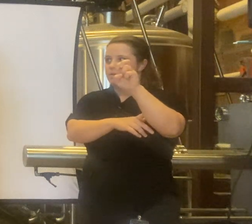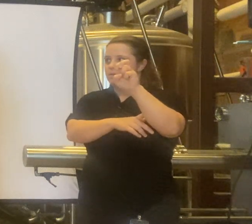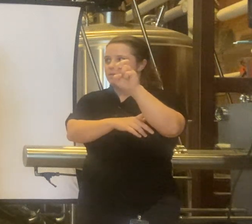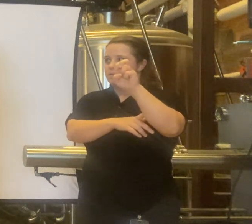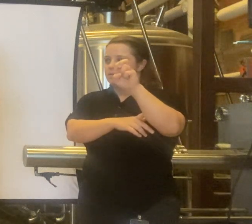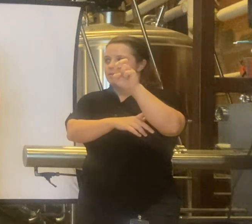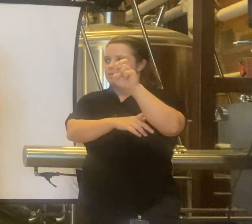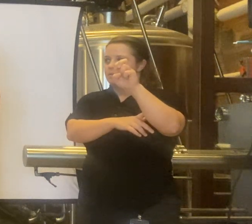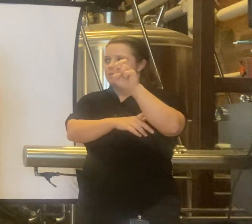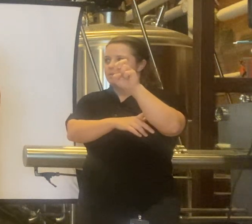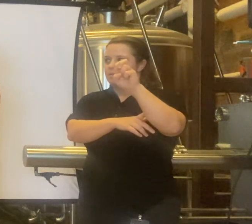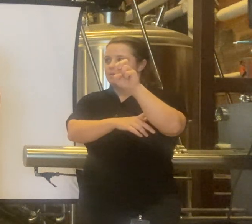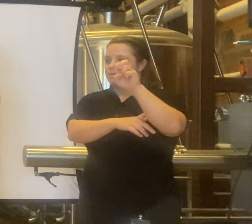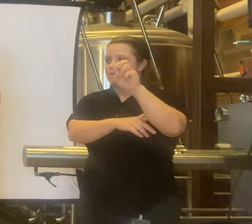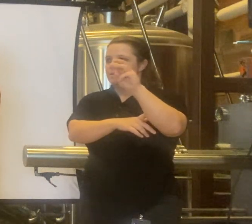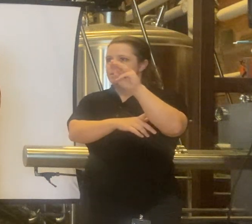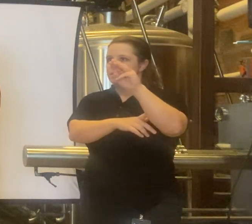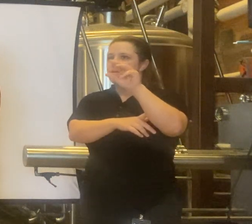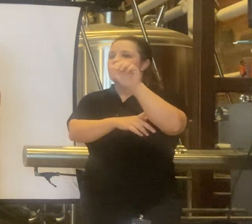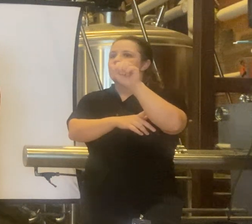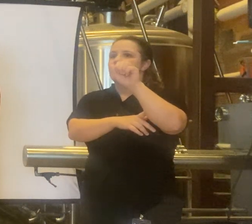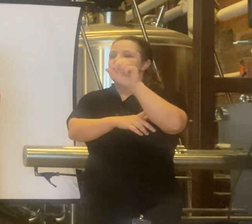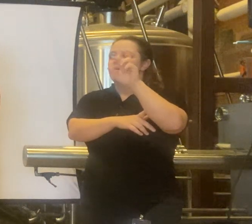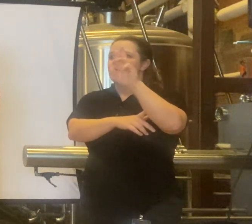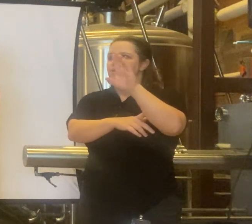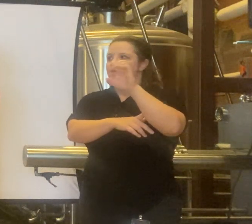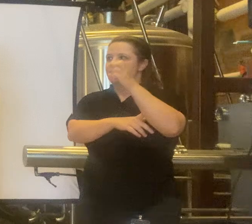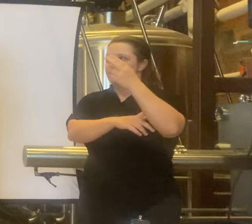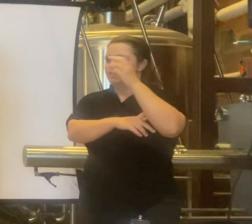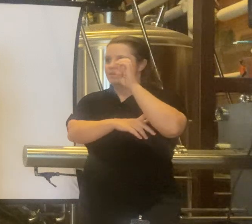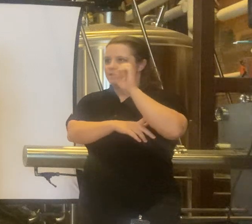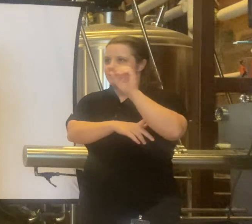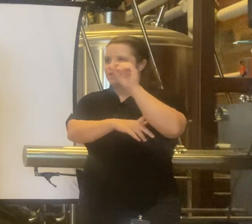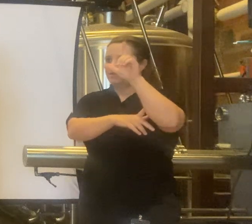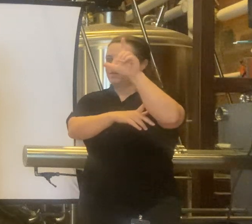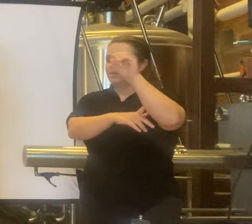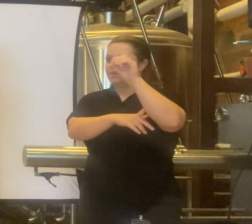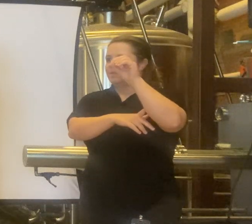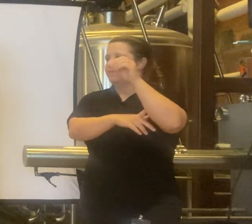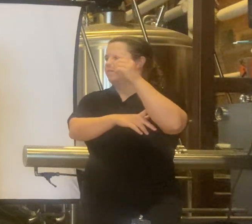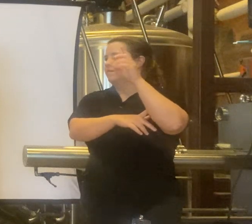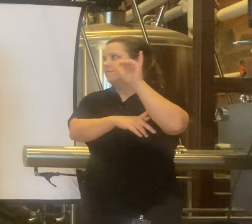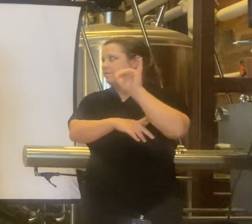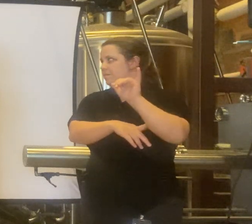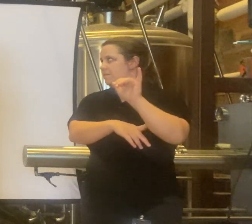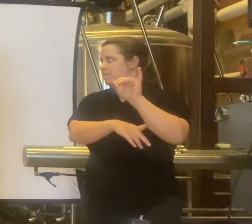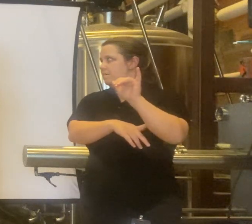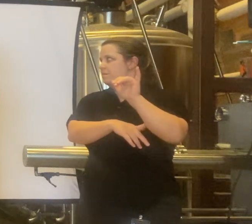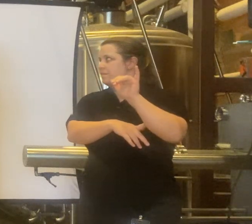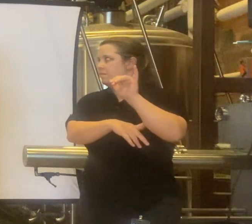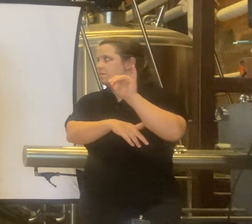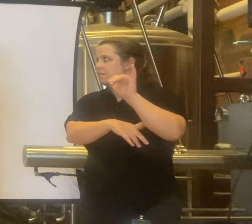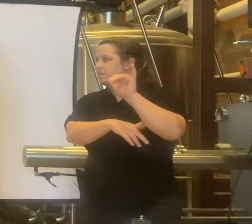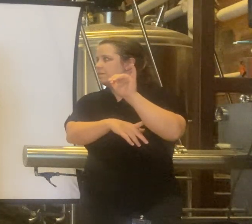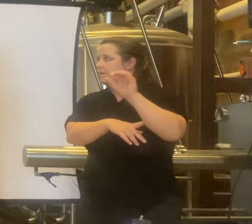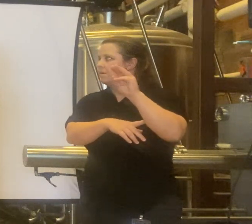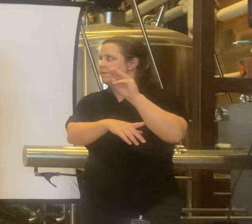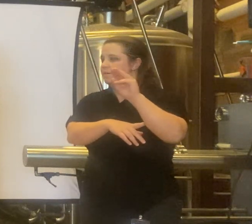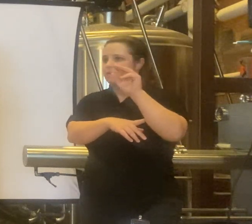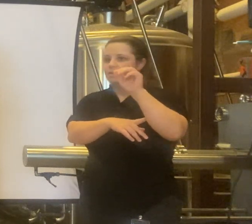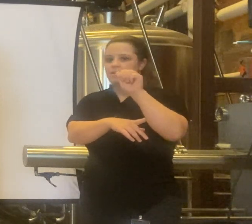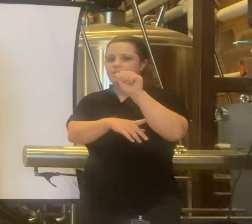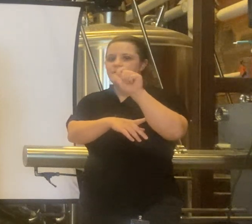M-A-L-W-A-R-E. Google will help spell it, archaeology. There will be a presentation link, and in there, a link will end up going to SlideShare, which I think is